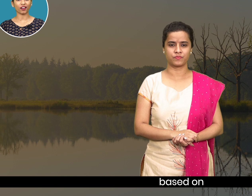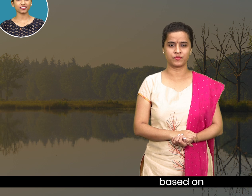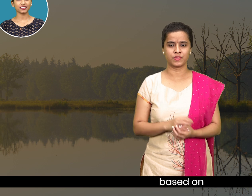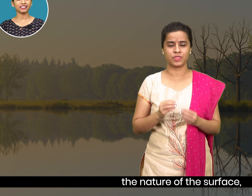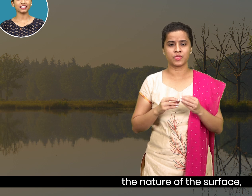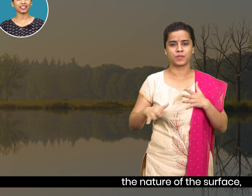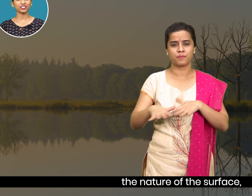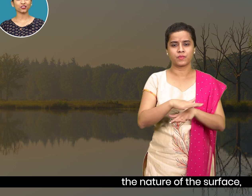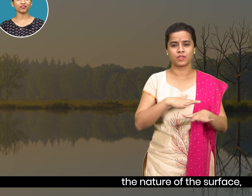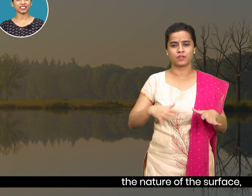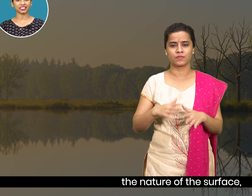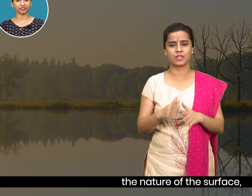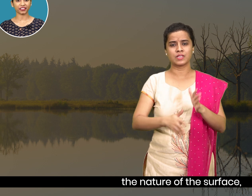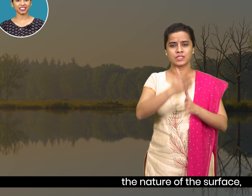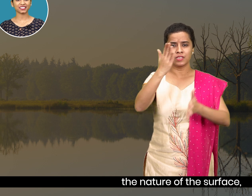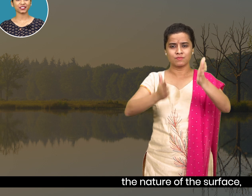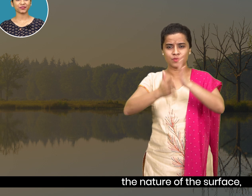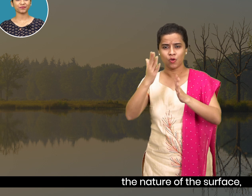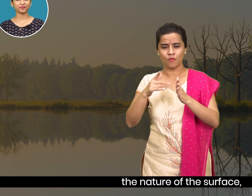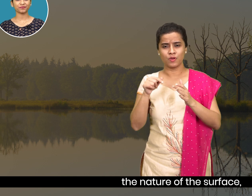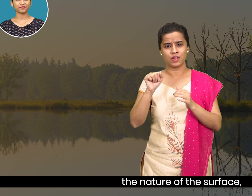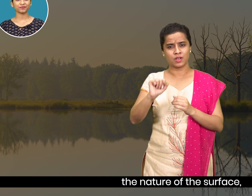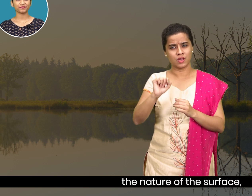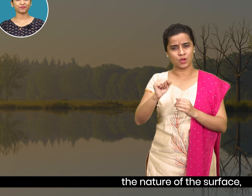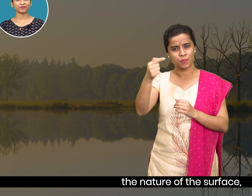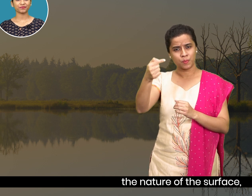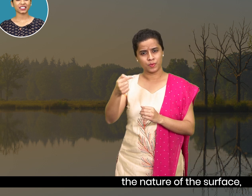Based on the nature of the surface,